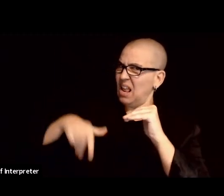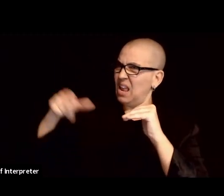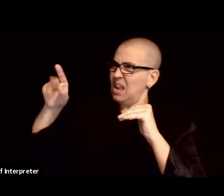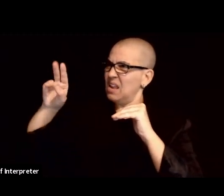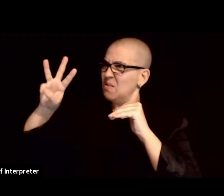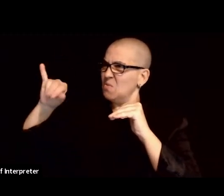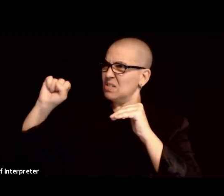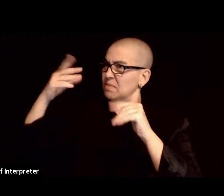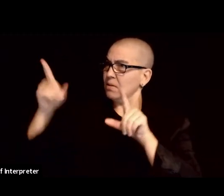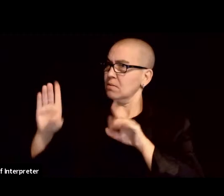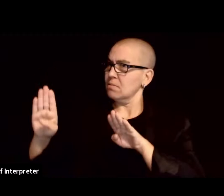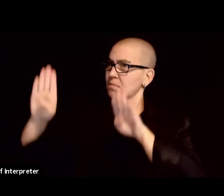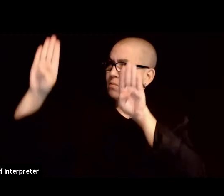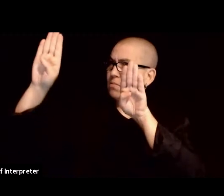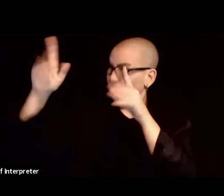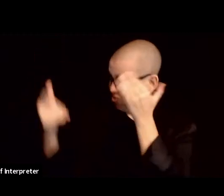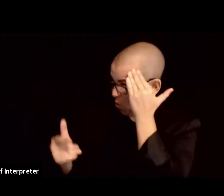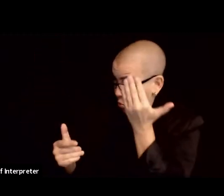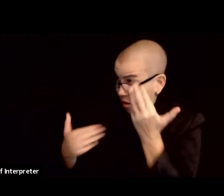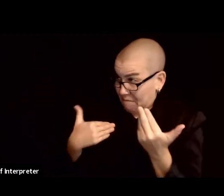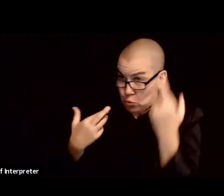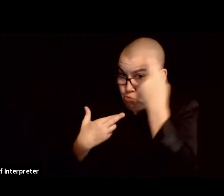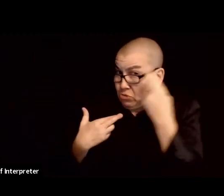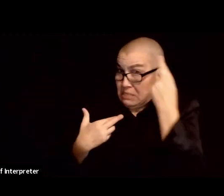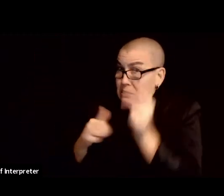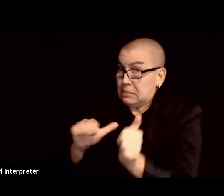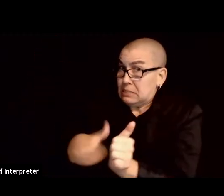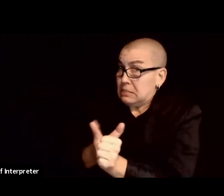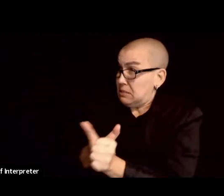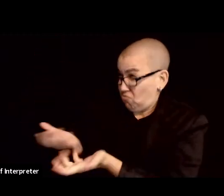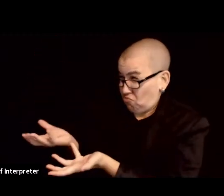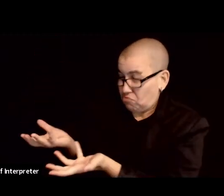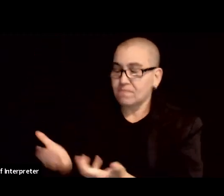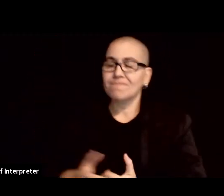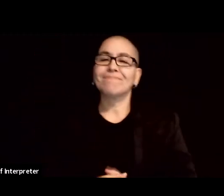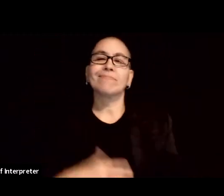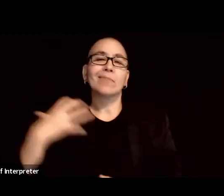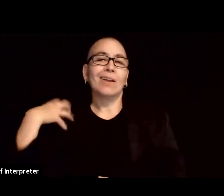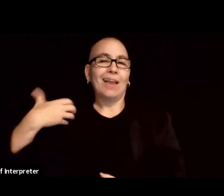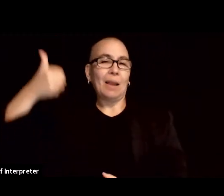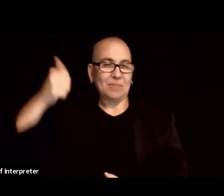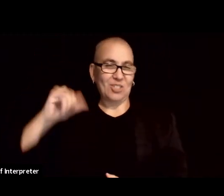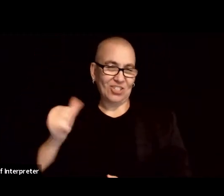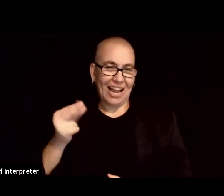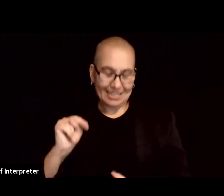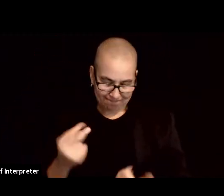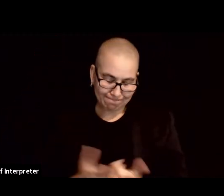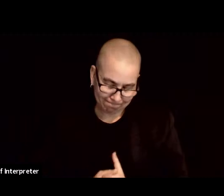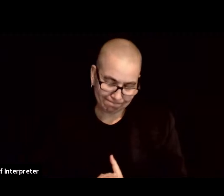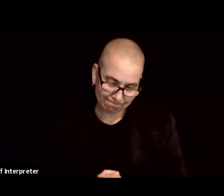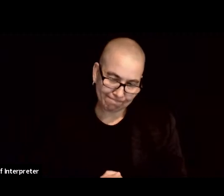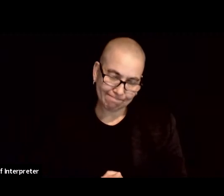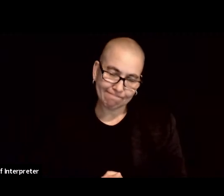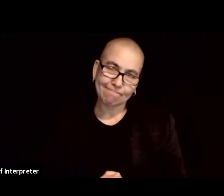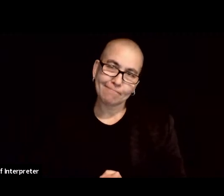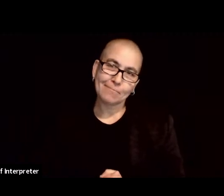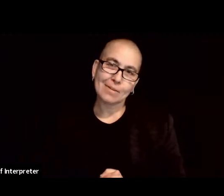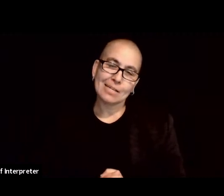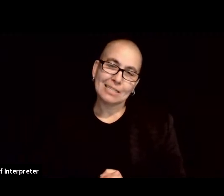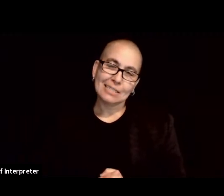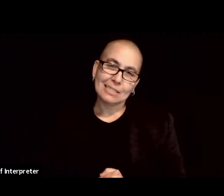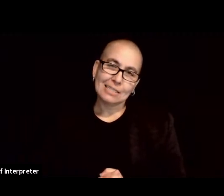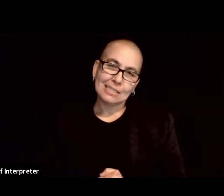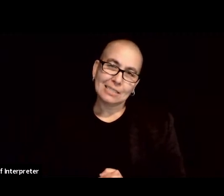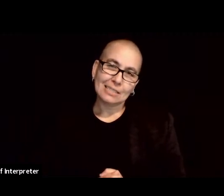This is Commissioner Malcolm. I'll just comment briefly and then ask Chris for her perspectives. You're